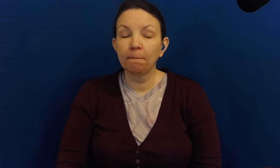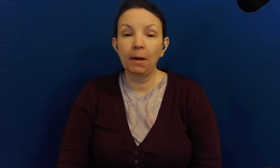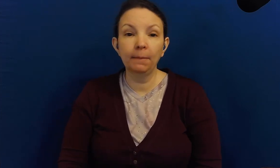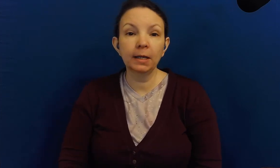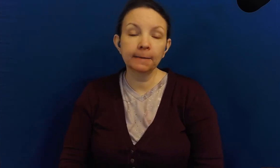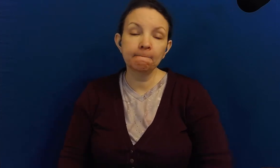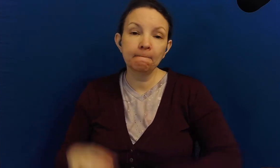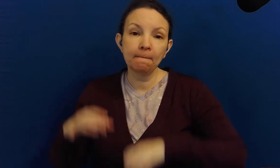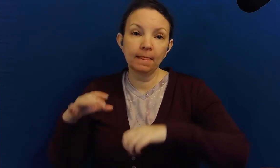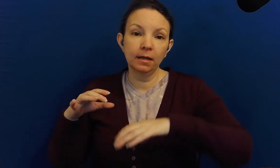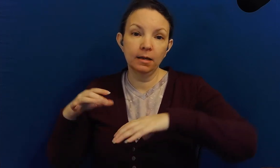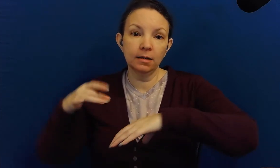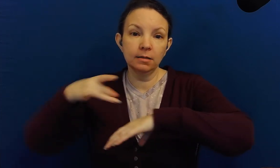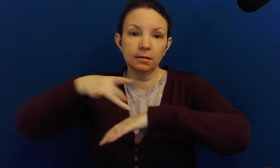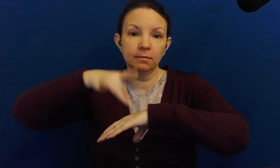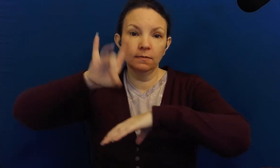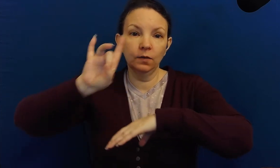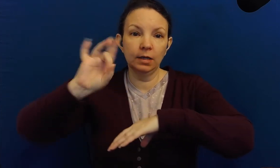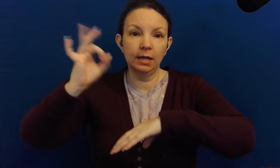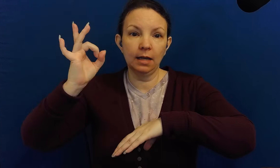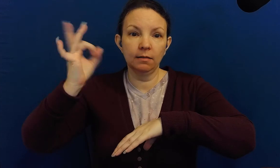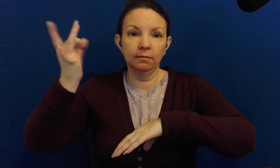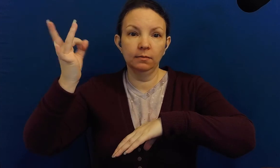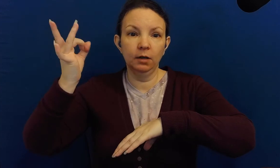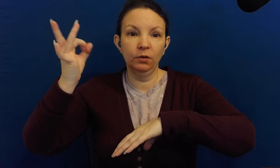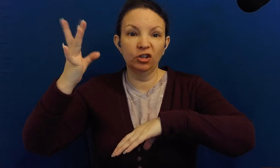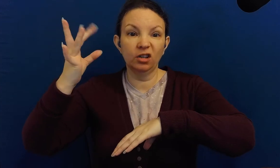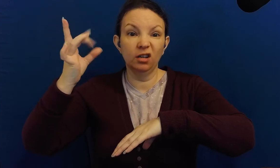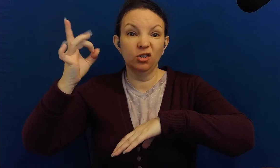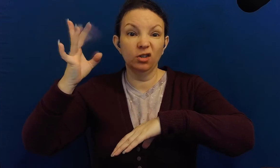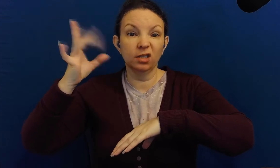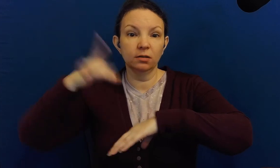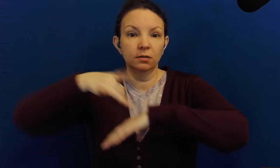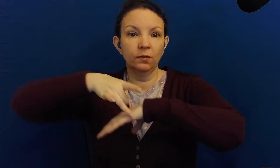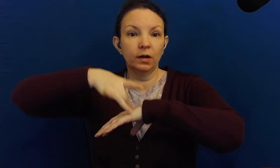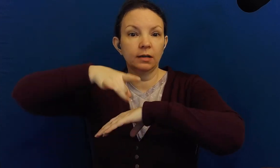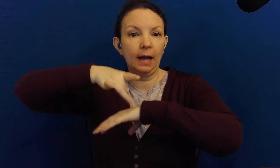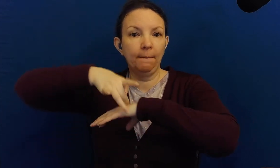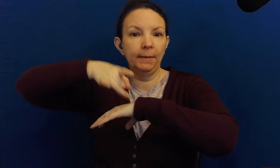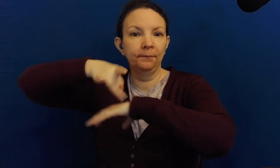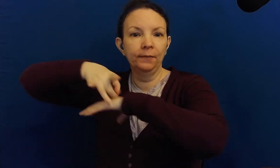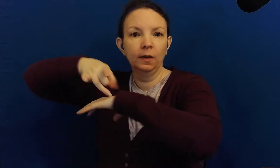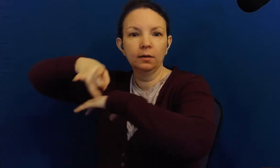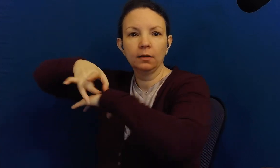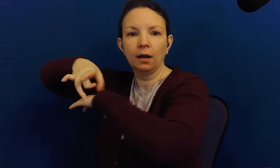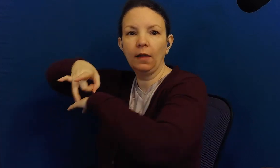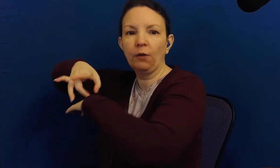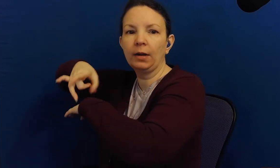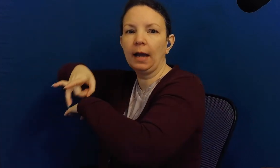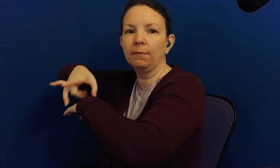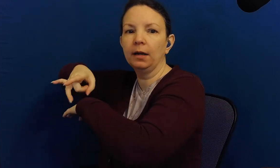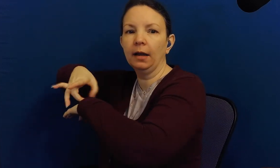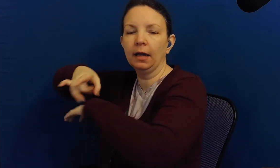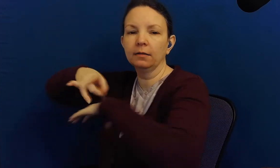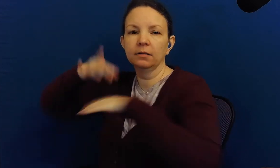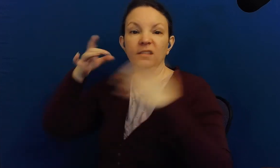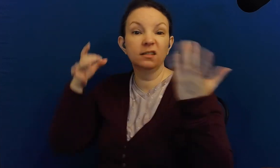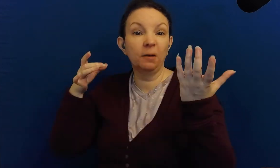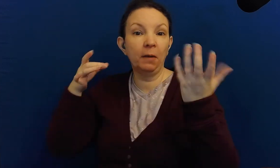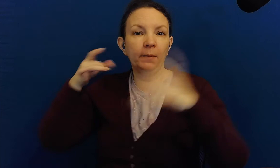Pumpkin is, we're just going to do this. We're going to tap it. Kind of like we're tapping our hand. So this is our pumpkin, so